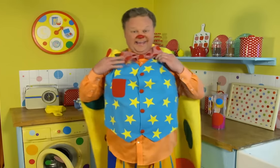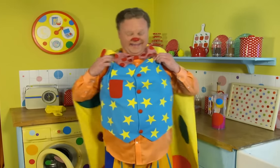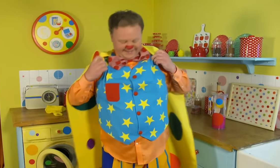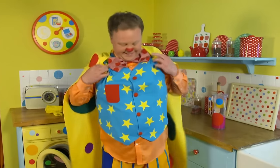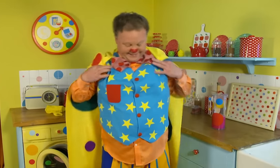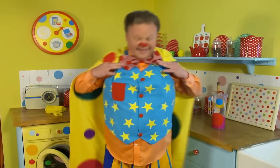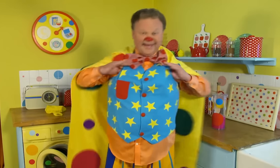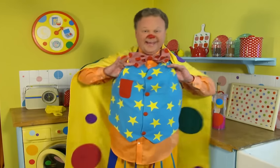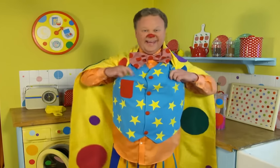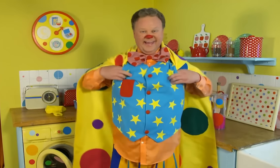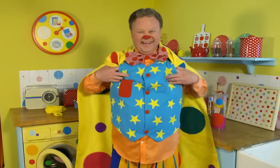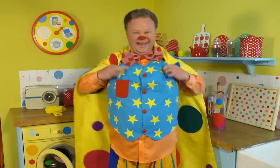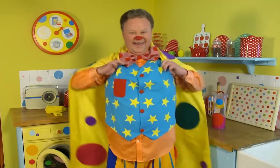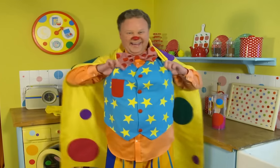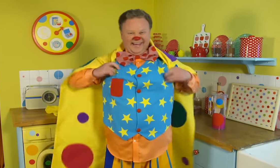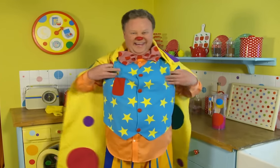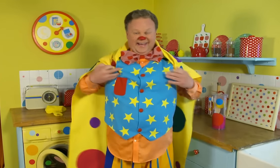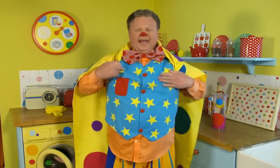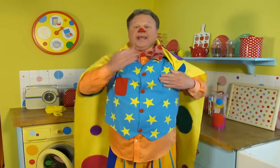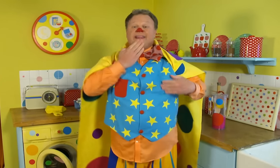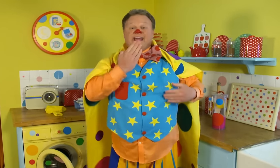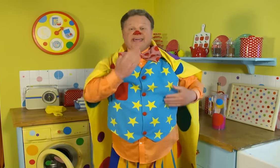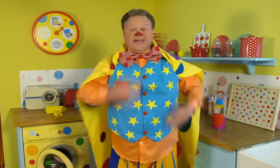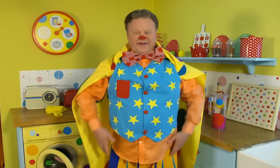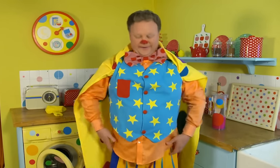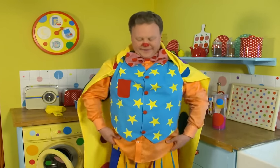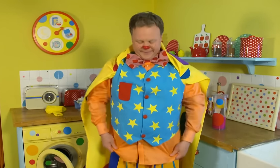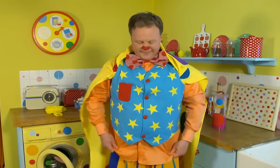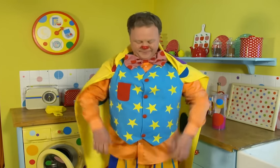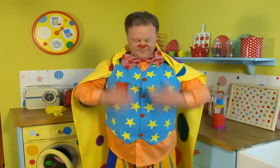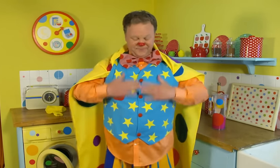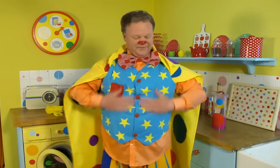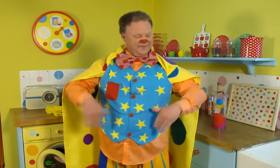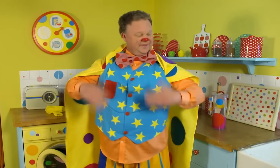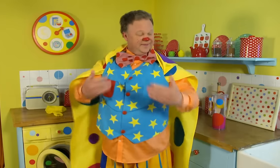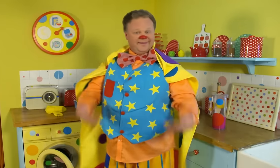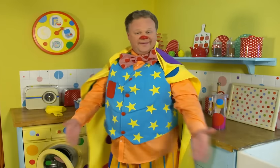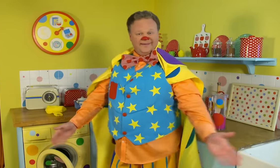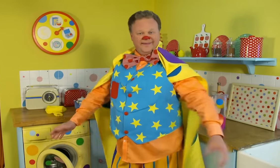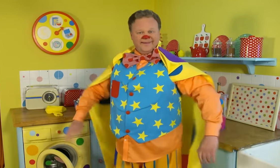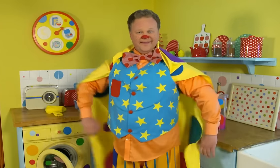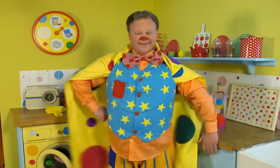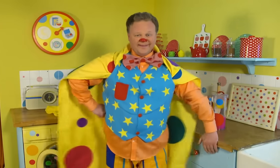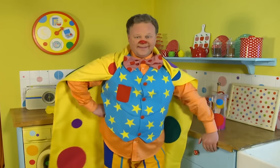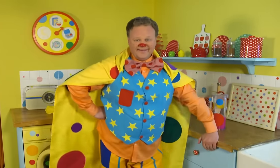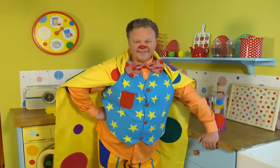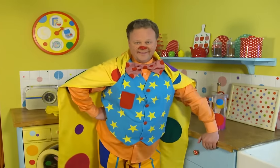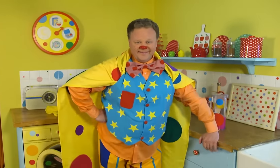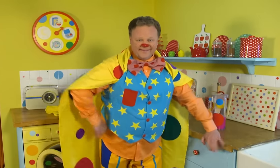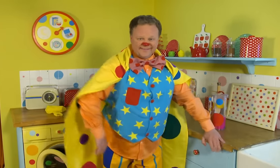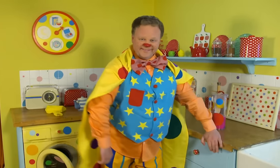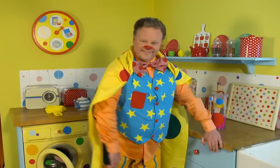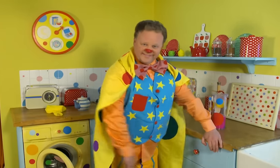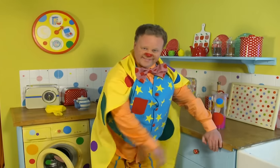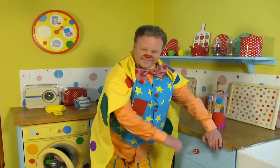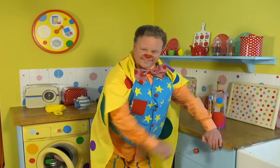That's very clever, Mr. Tumble. Thank you. Before the fashion show, please can you show us the sign for jumper?